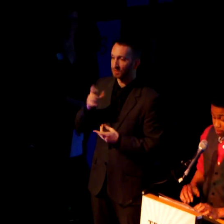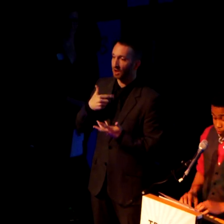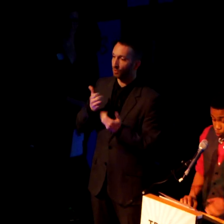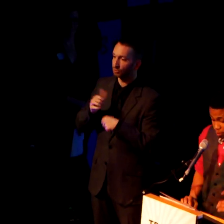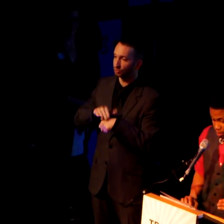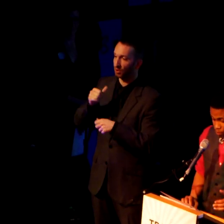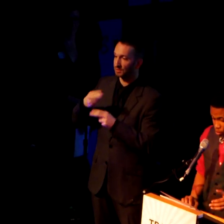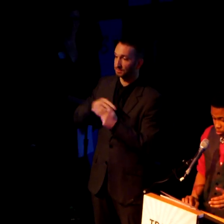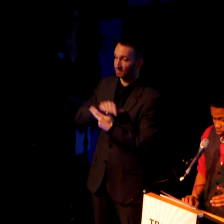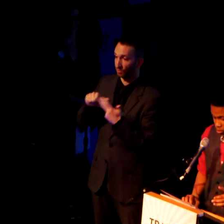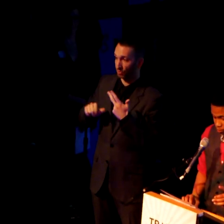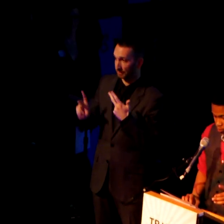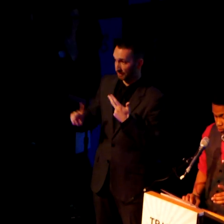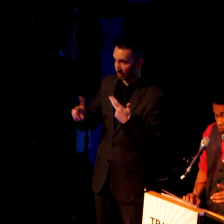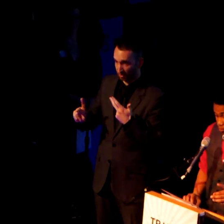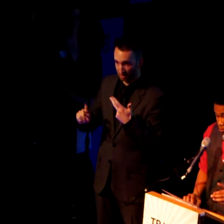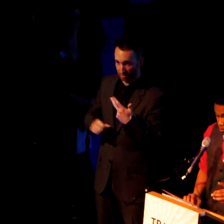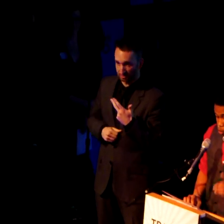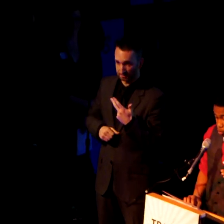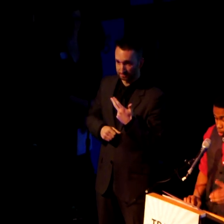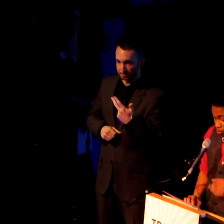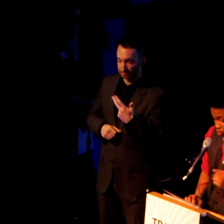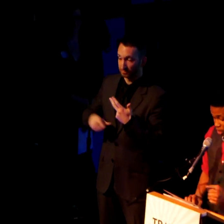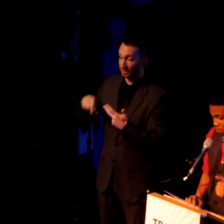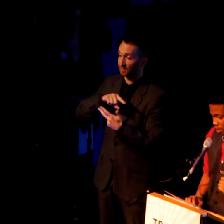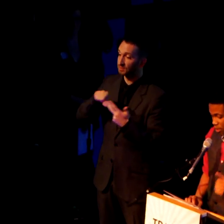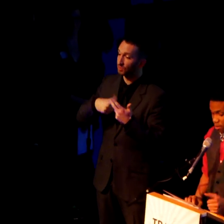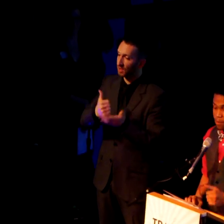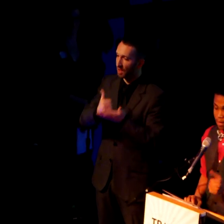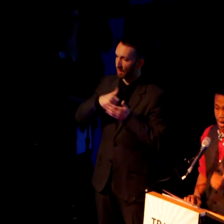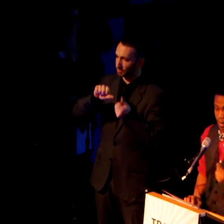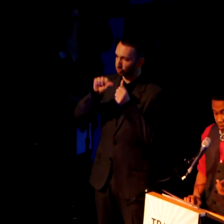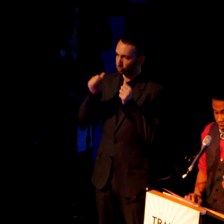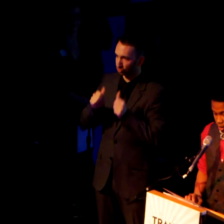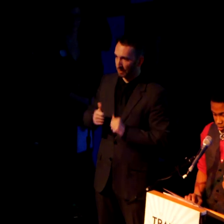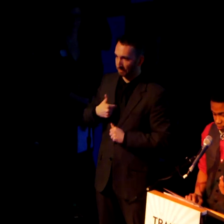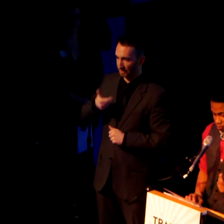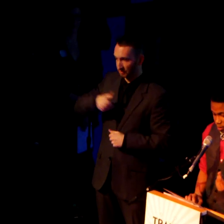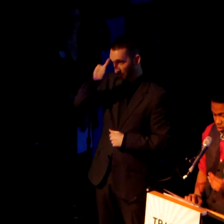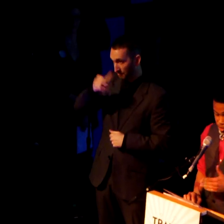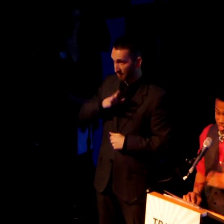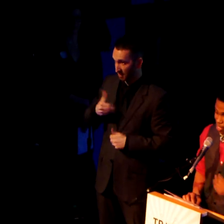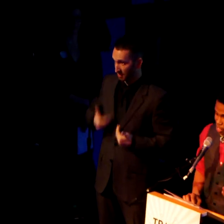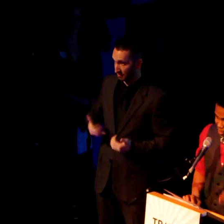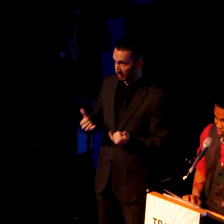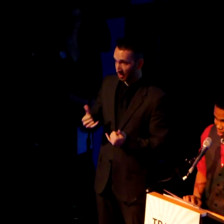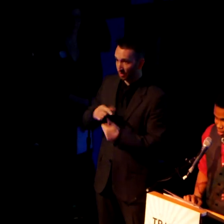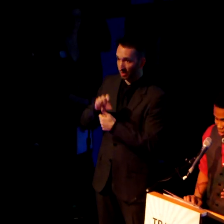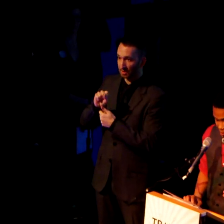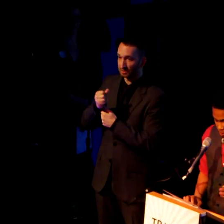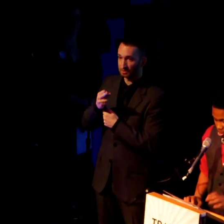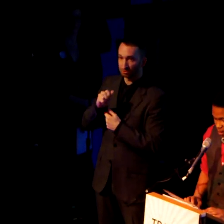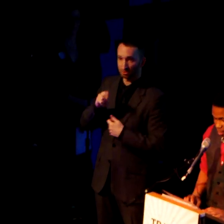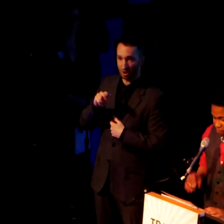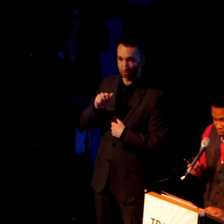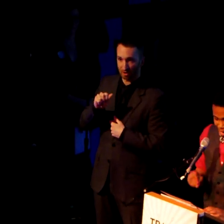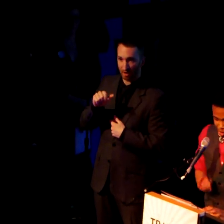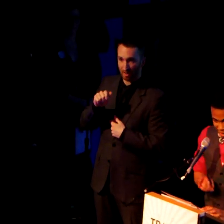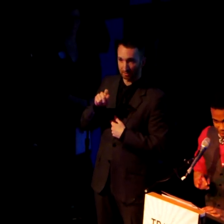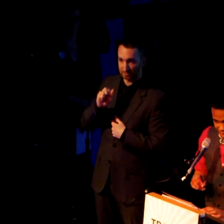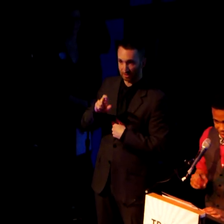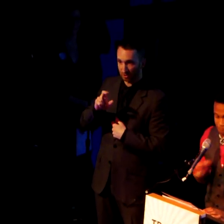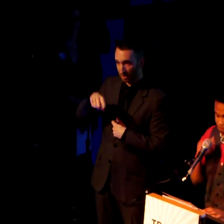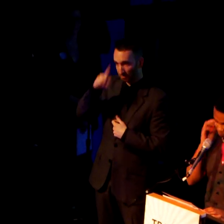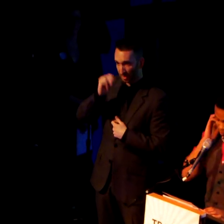love to call the names of three people who have helped shape me into the man that I am today. So there's Sasha Alexander of